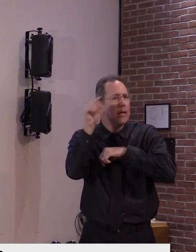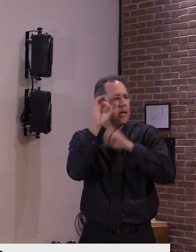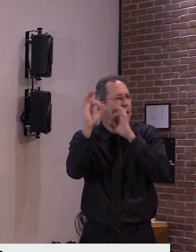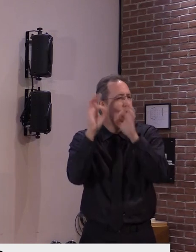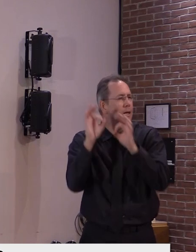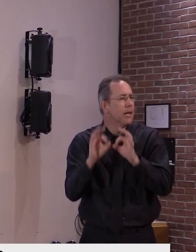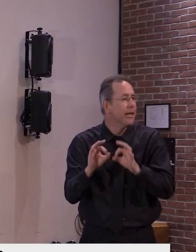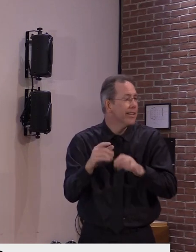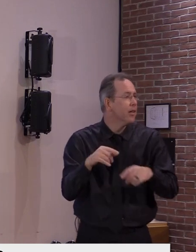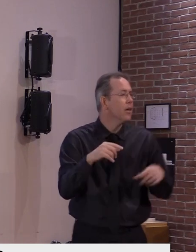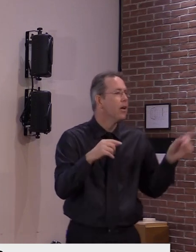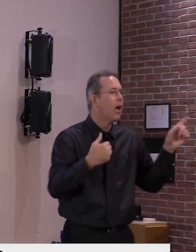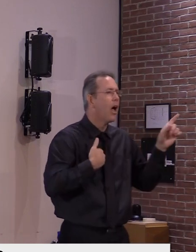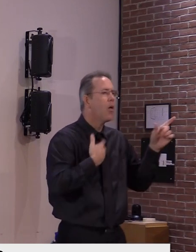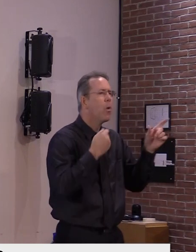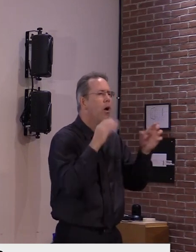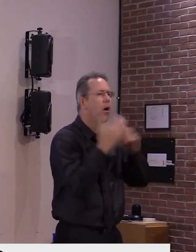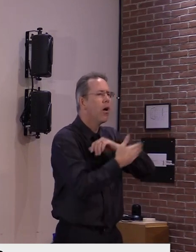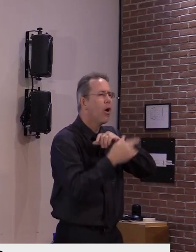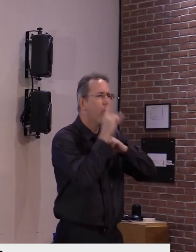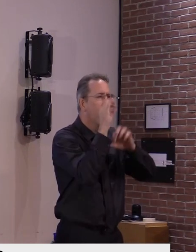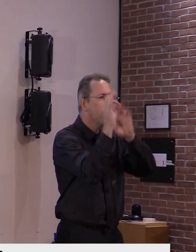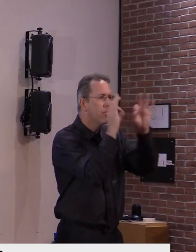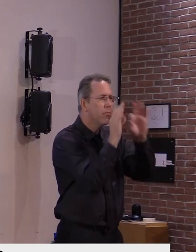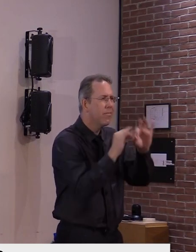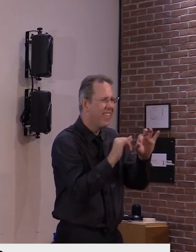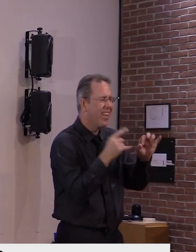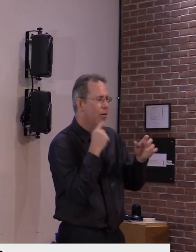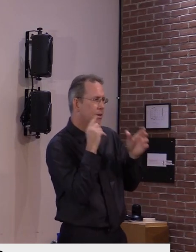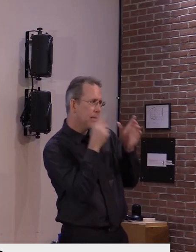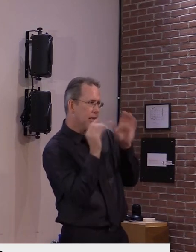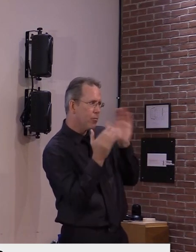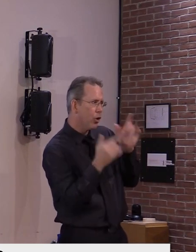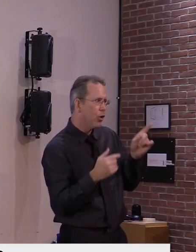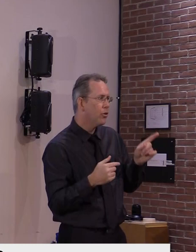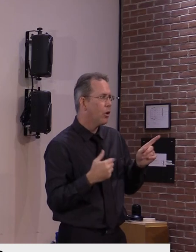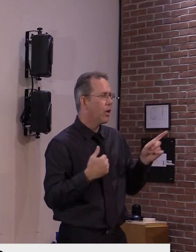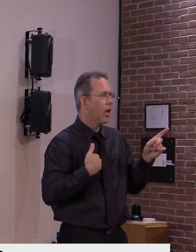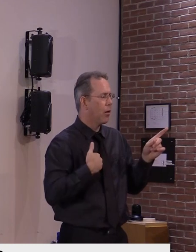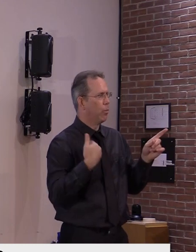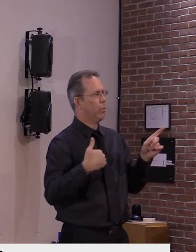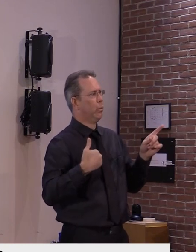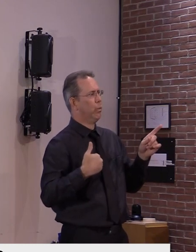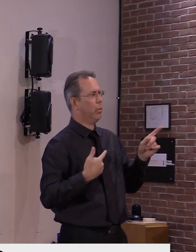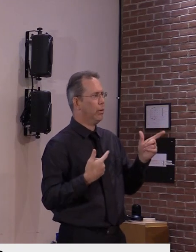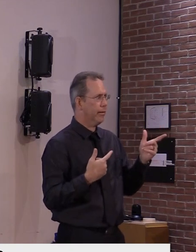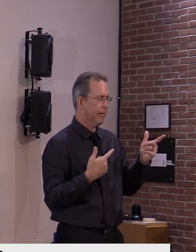have an interest, obviously, in keeping their province